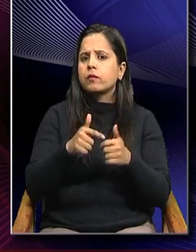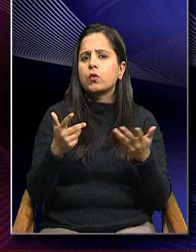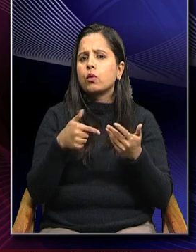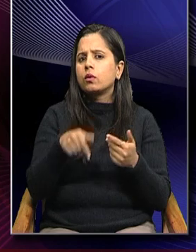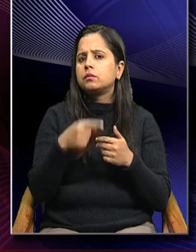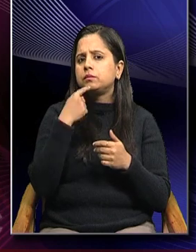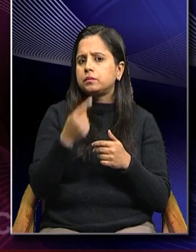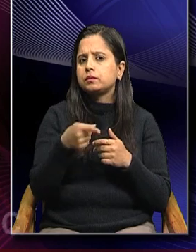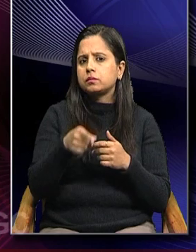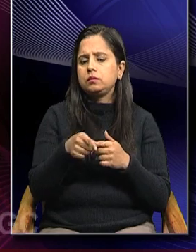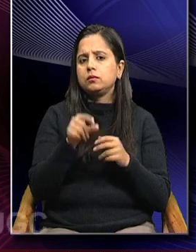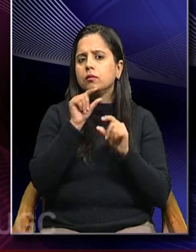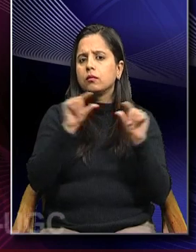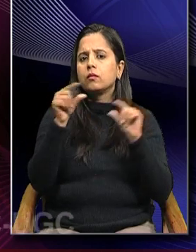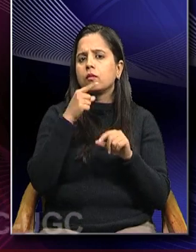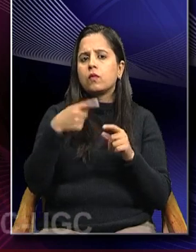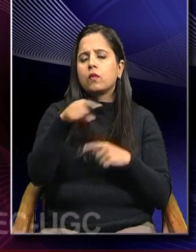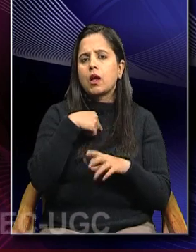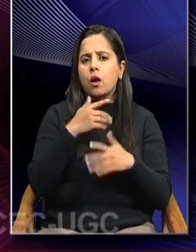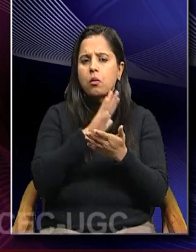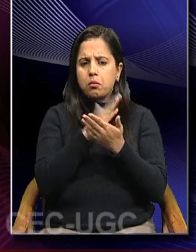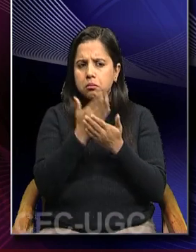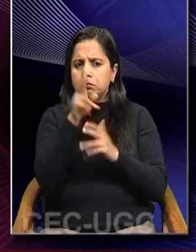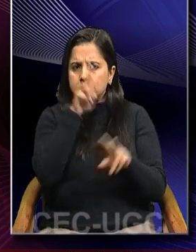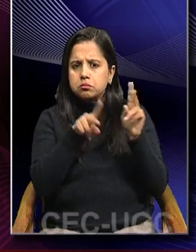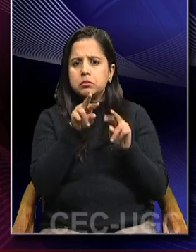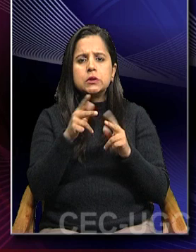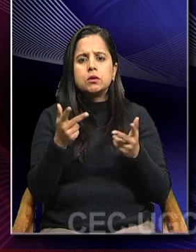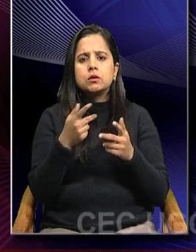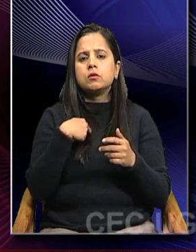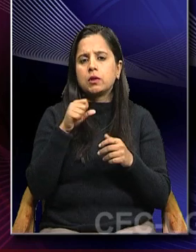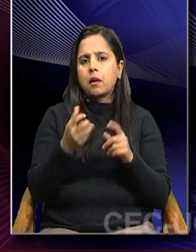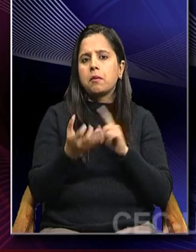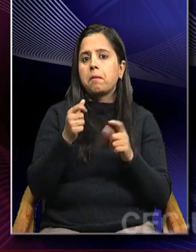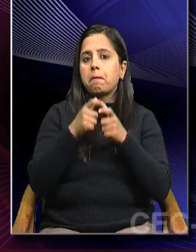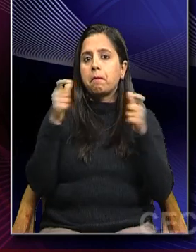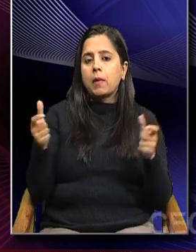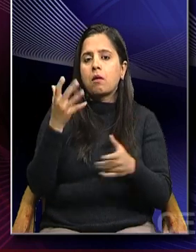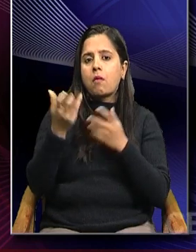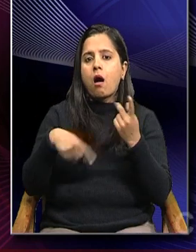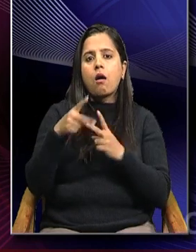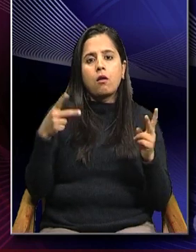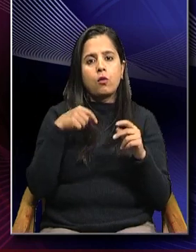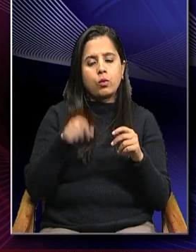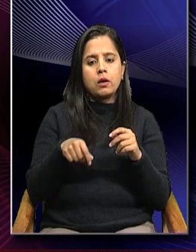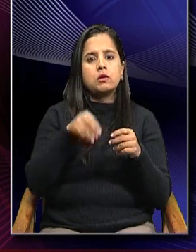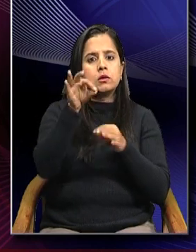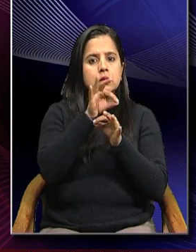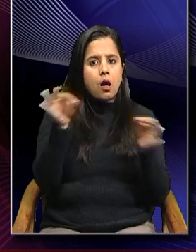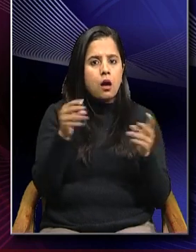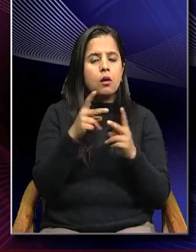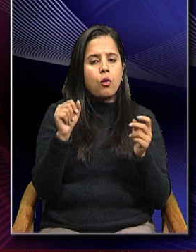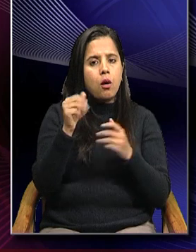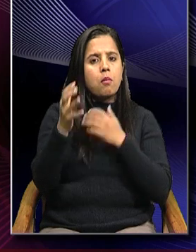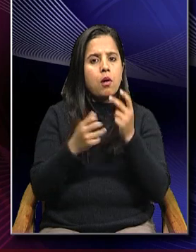What is the outcome of this statement? How can we interpret as a marketer? We can find a big market, the huge market, the size of market,